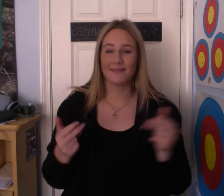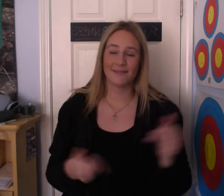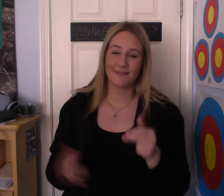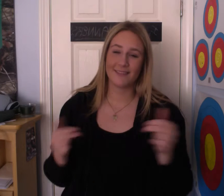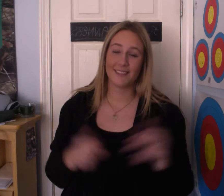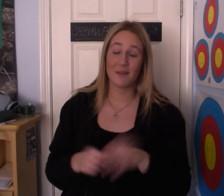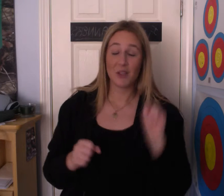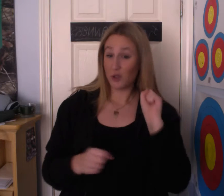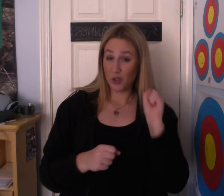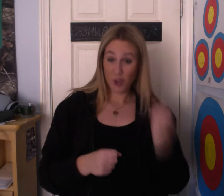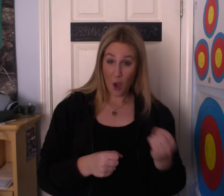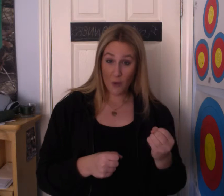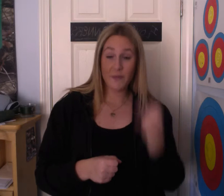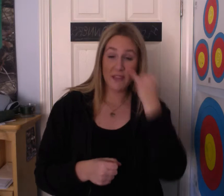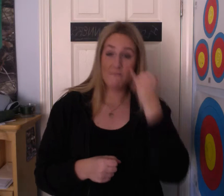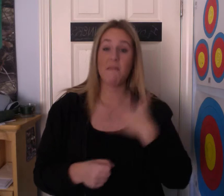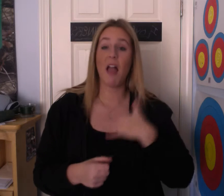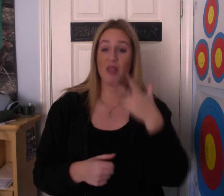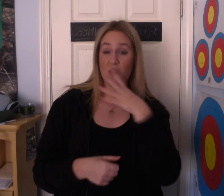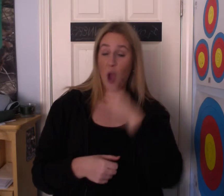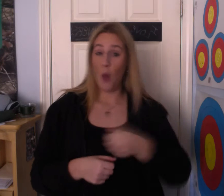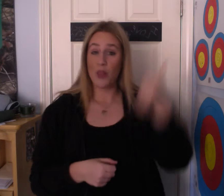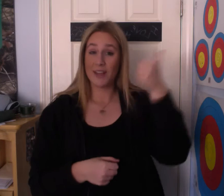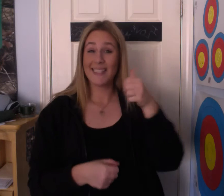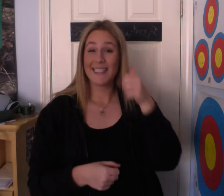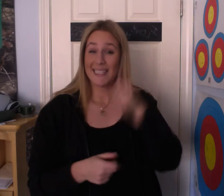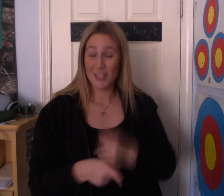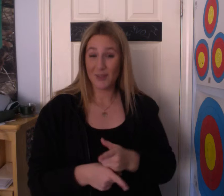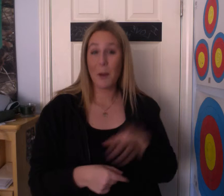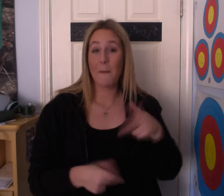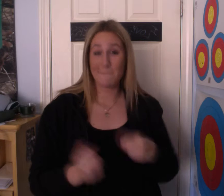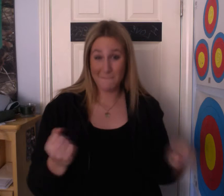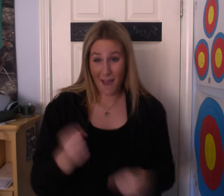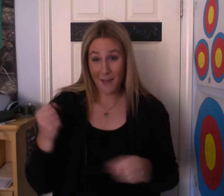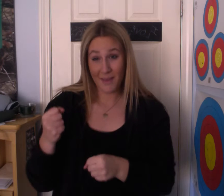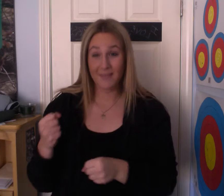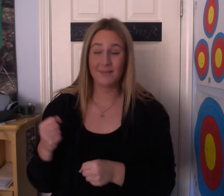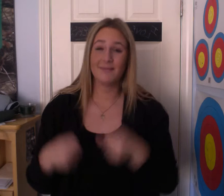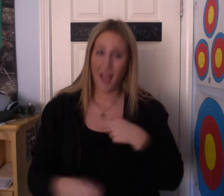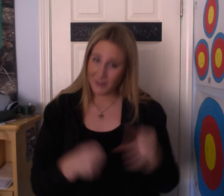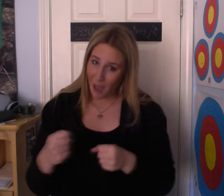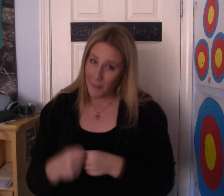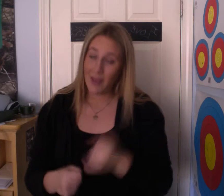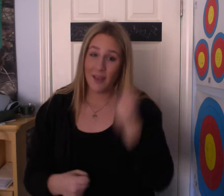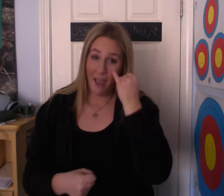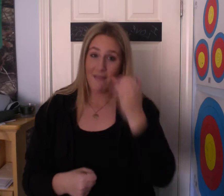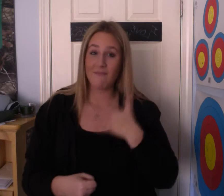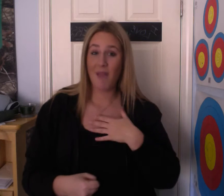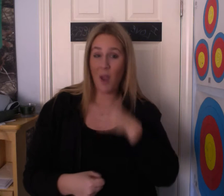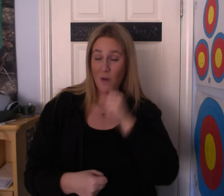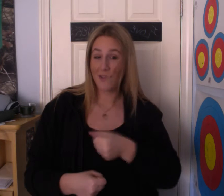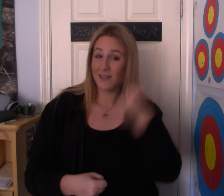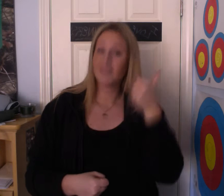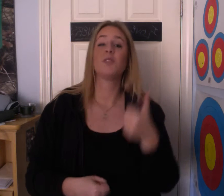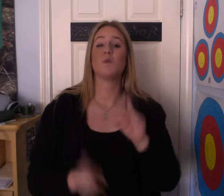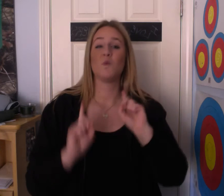So, if my 3 older sisters were mopping, I was mopping. If my 3 older sisters went to public school, my parents would